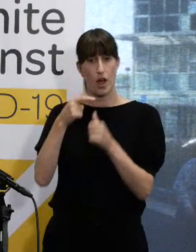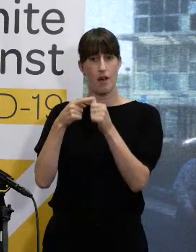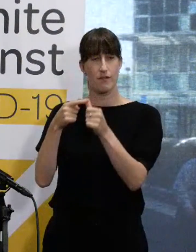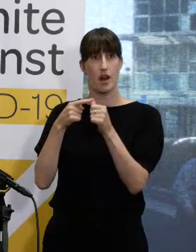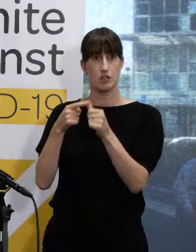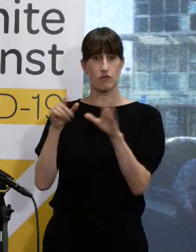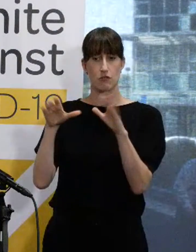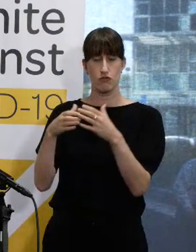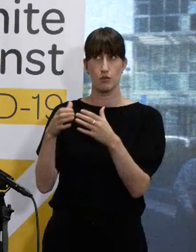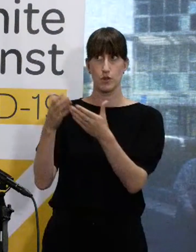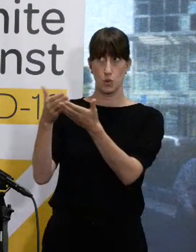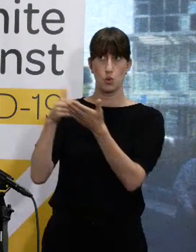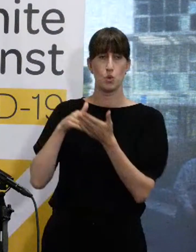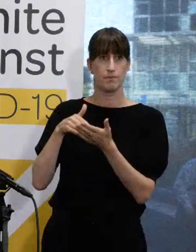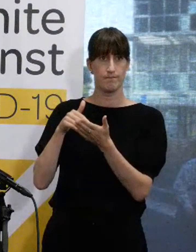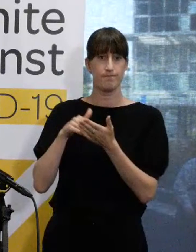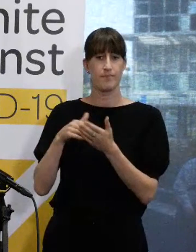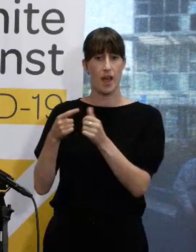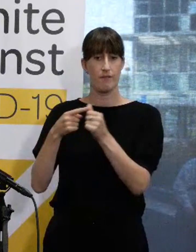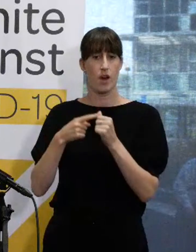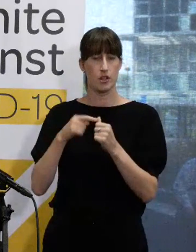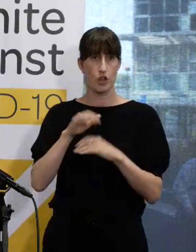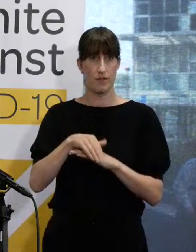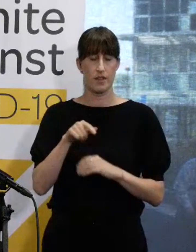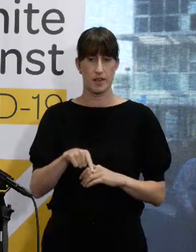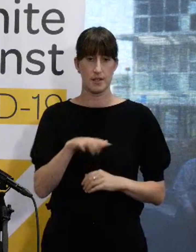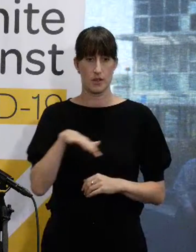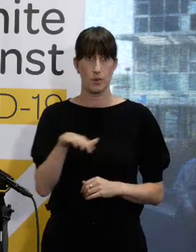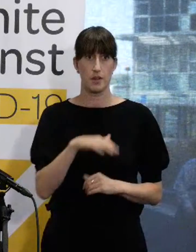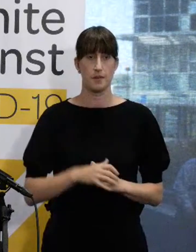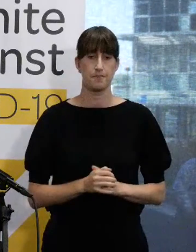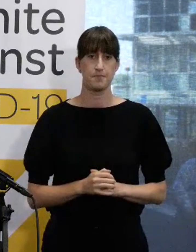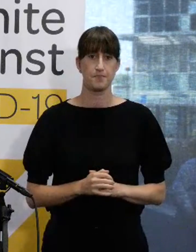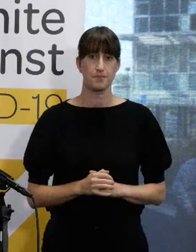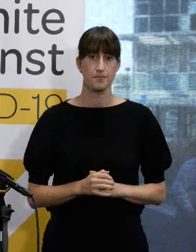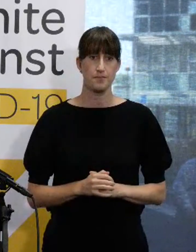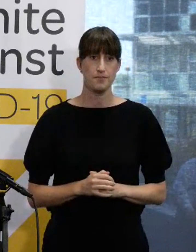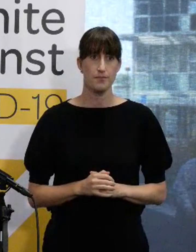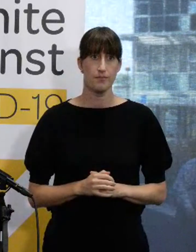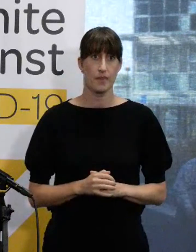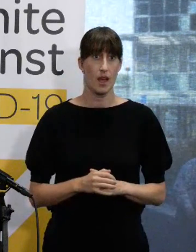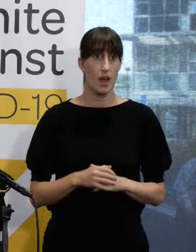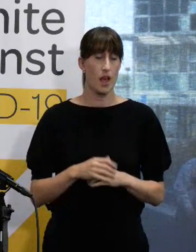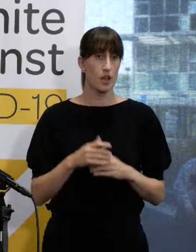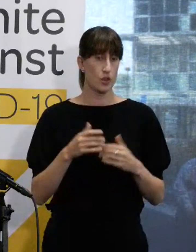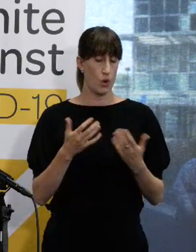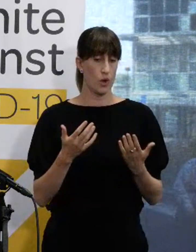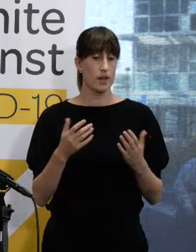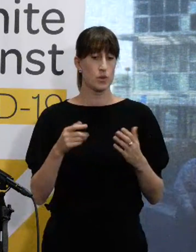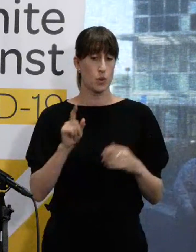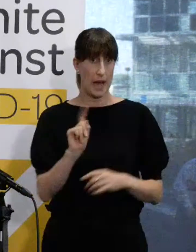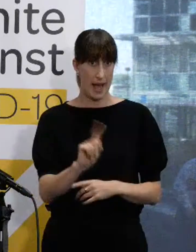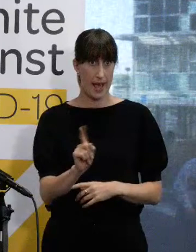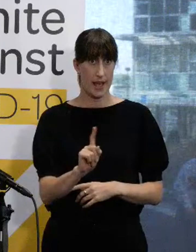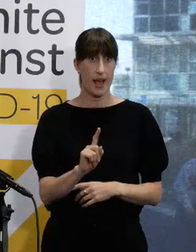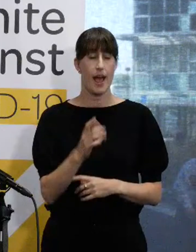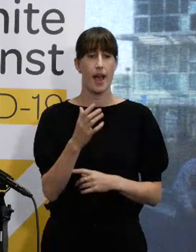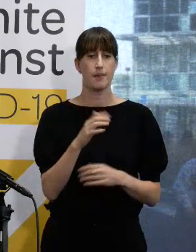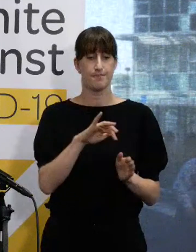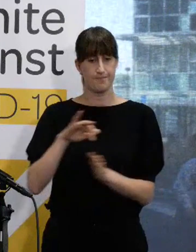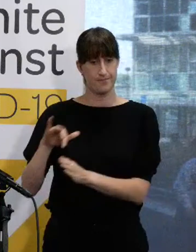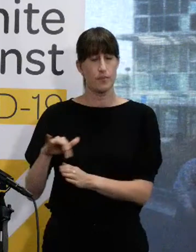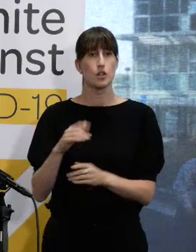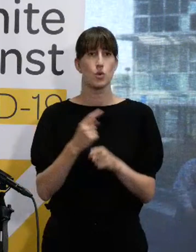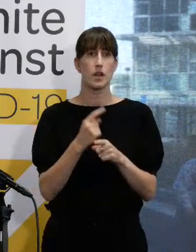actions underway at the facility. Furthermore, and I think this is significant, today we are reporting 23 new